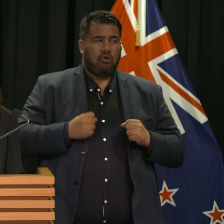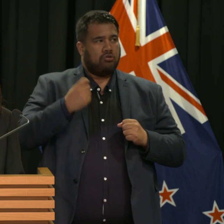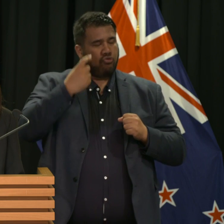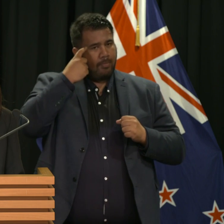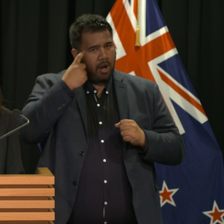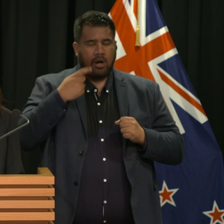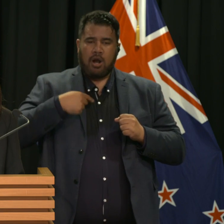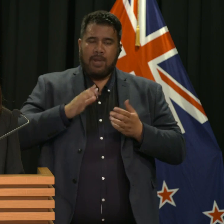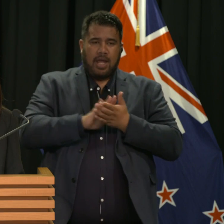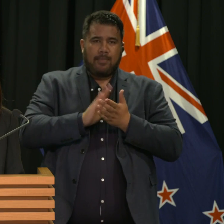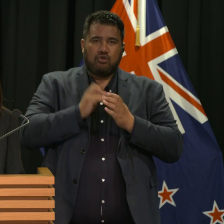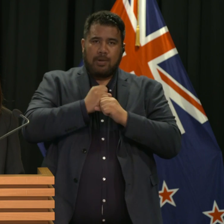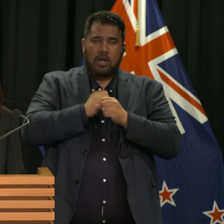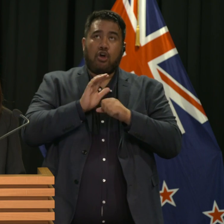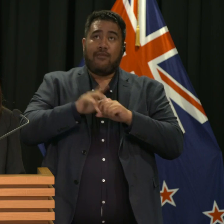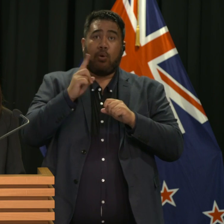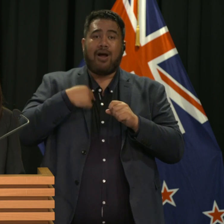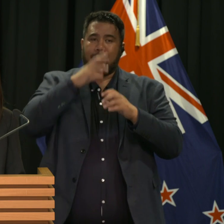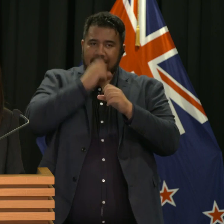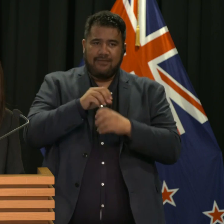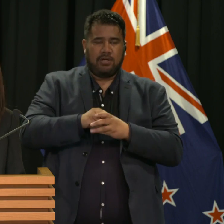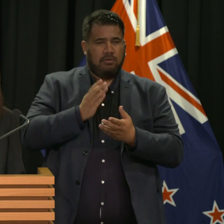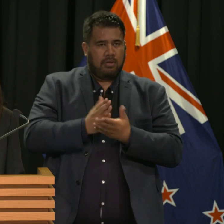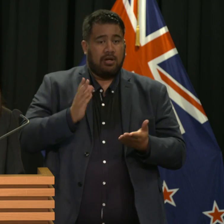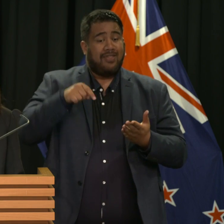to campaign on those things I believe in, but